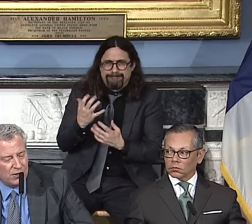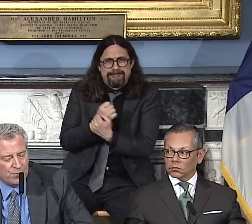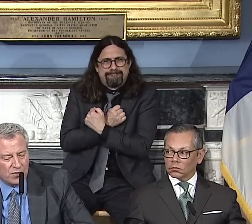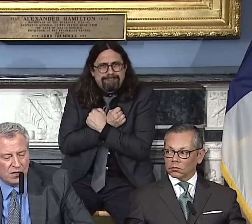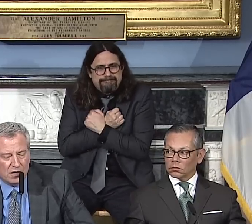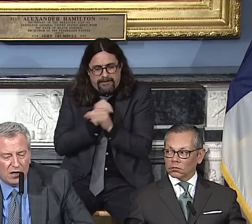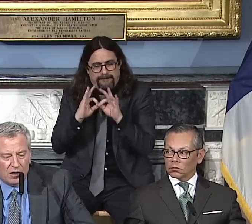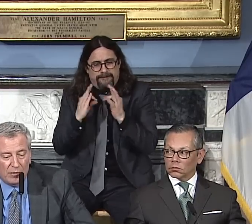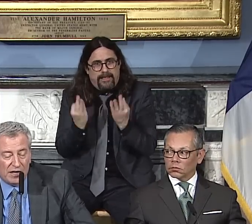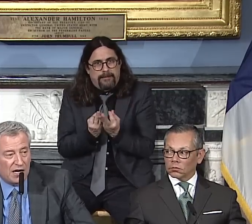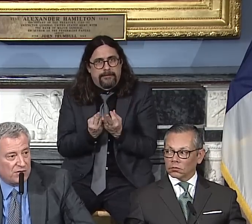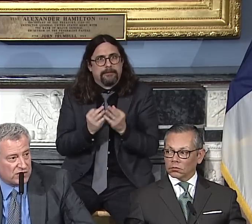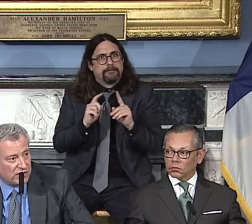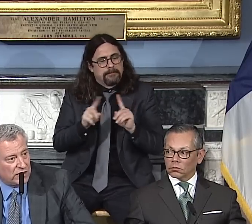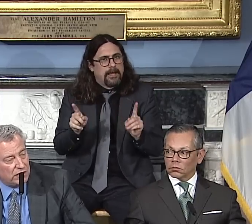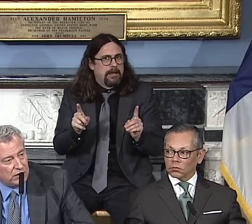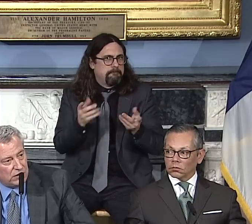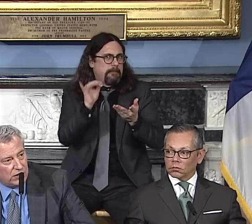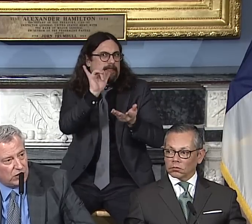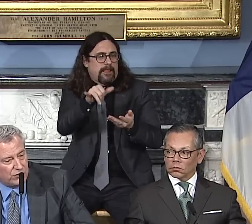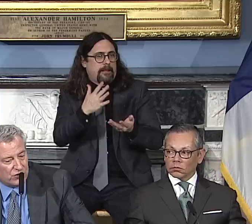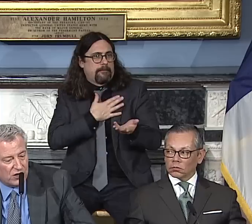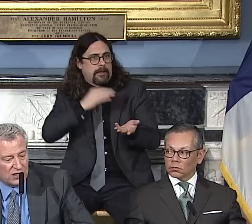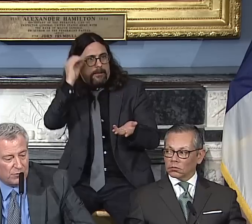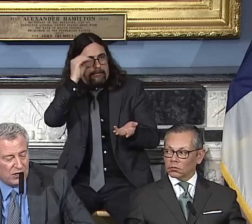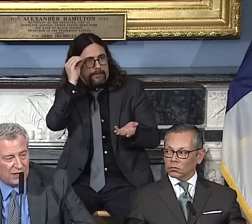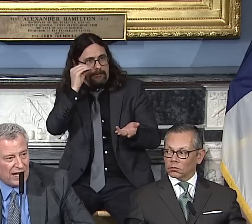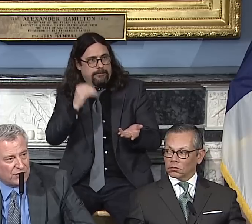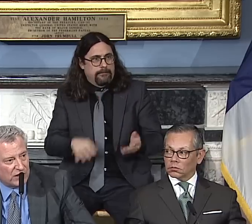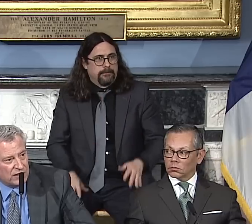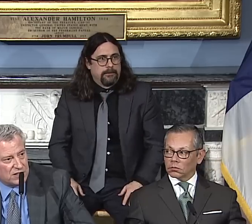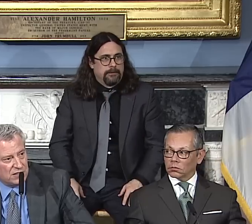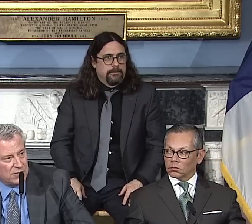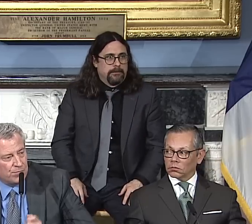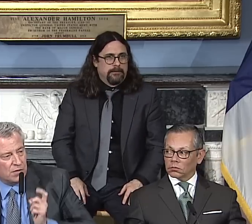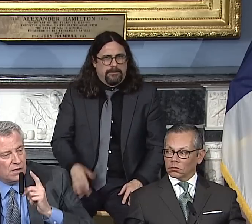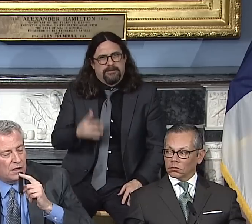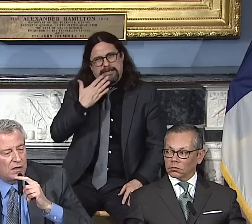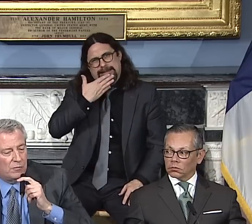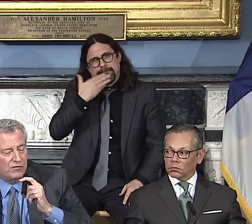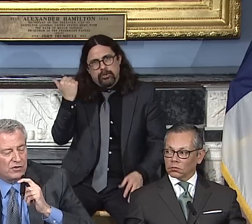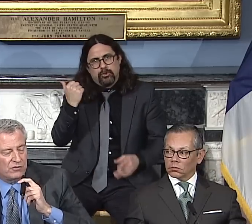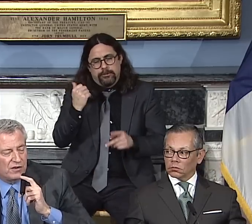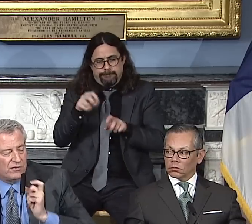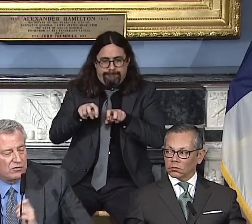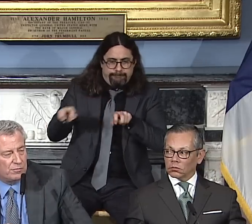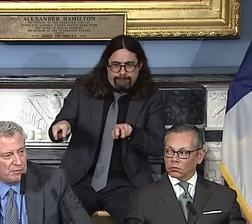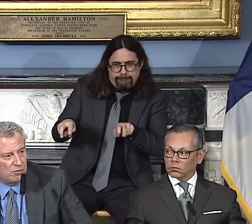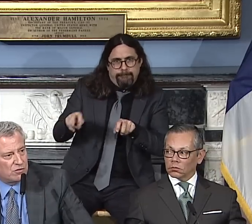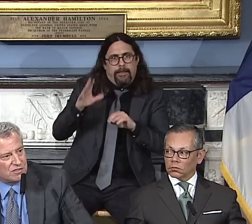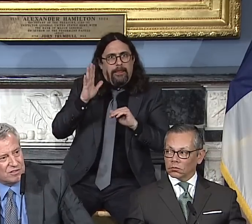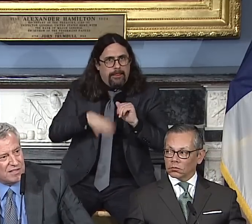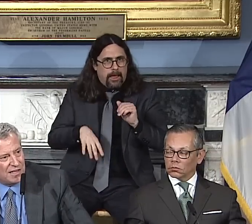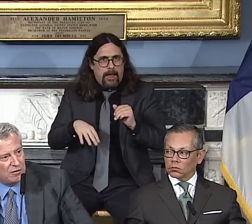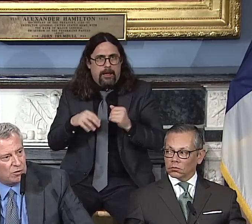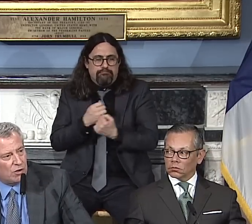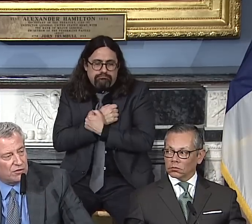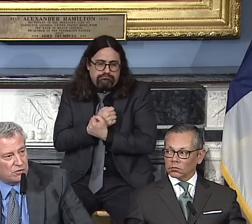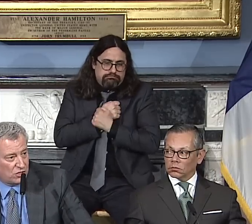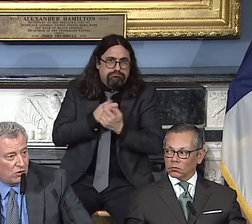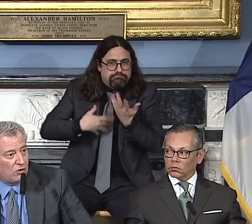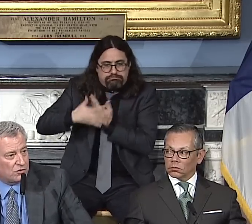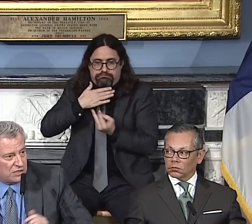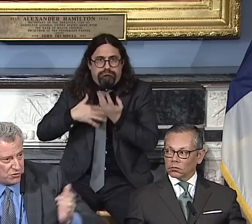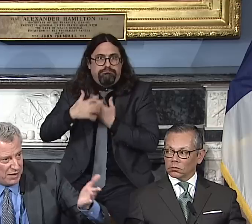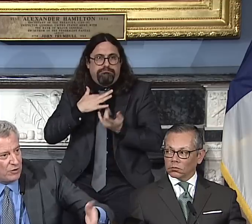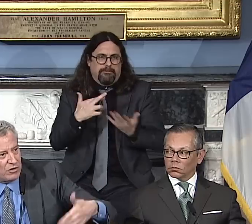now. And obviously, you know, if you're talking about gatherings of under 500 people, we're still saying we want